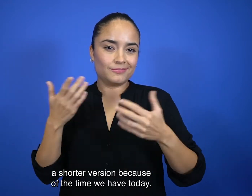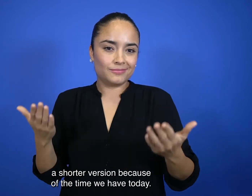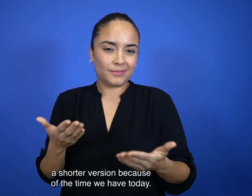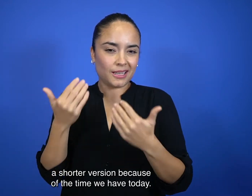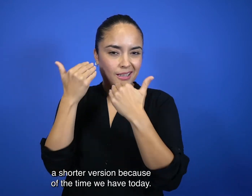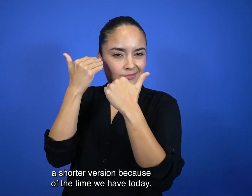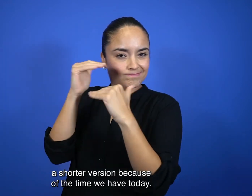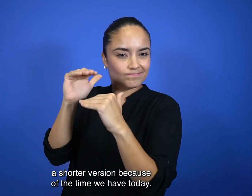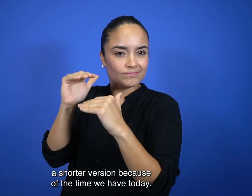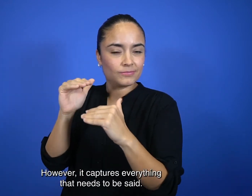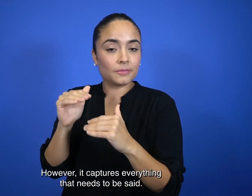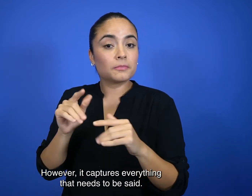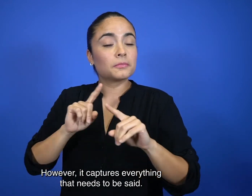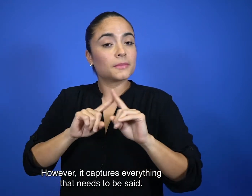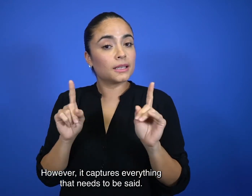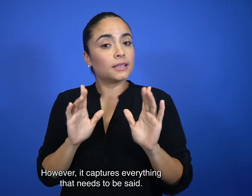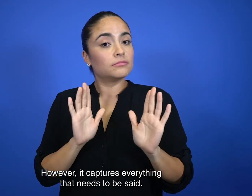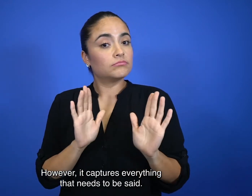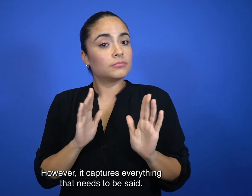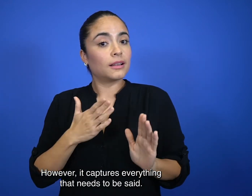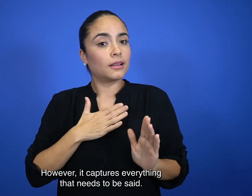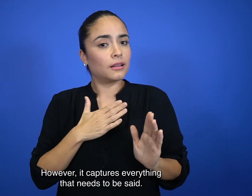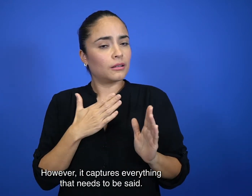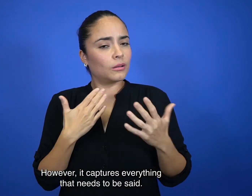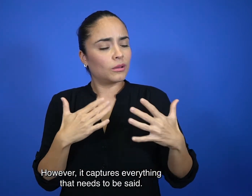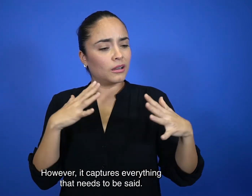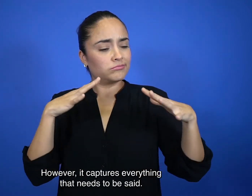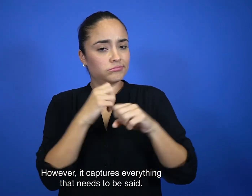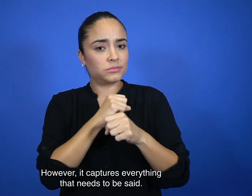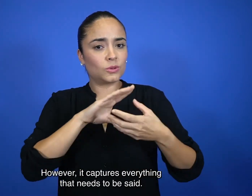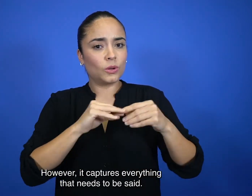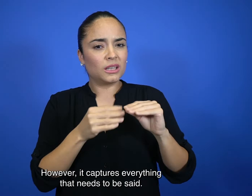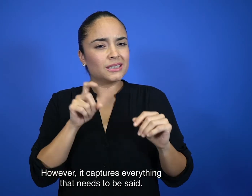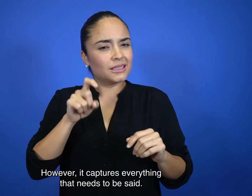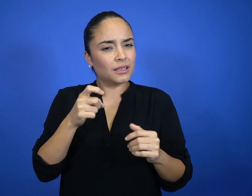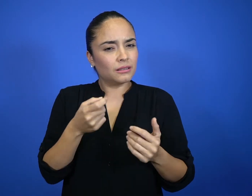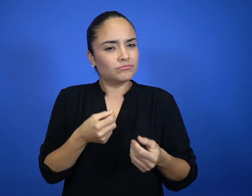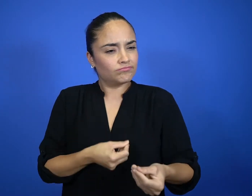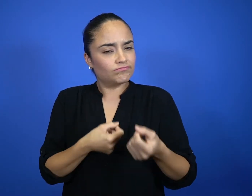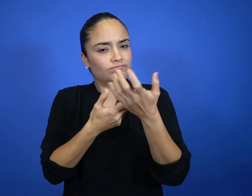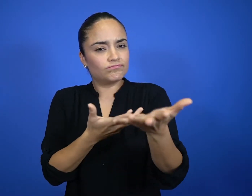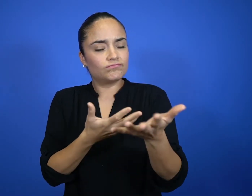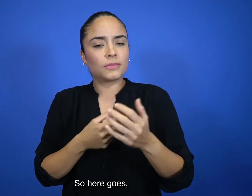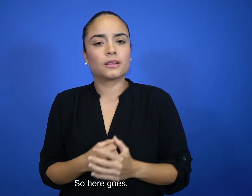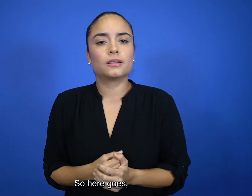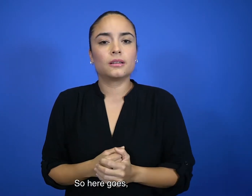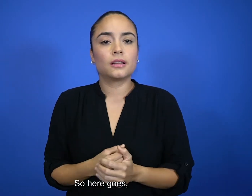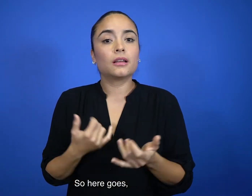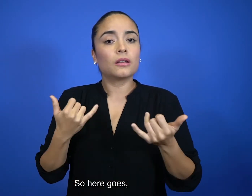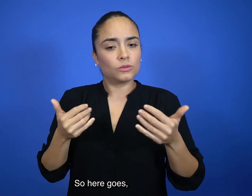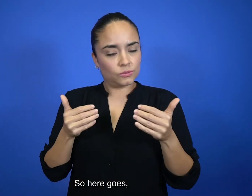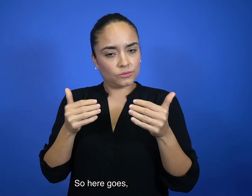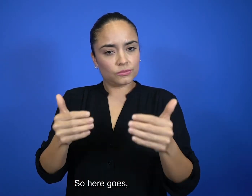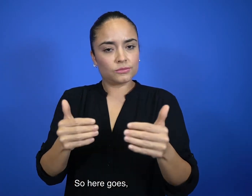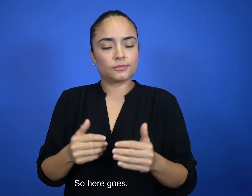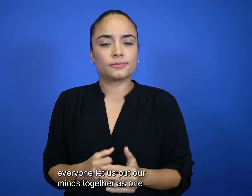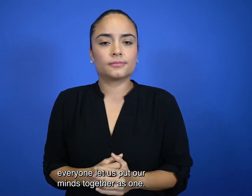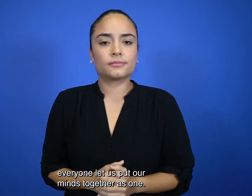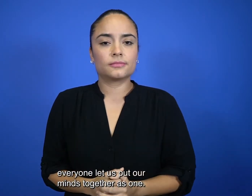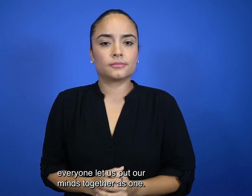today. However, it captures everything that needs to be said. So here goes. Everyone, let us